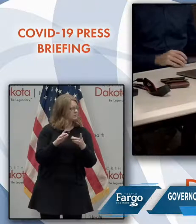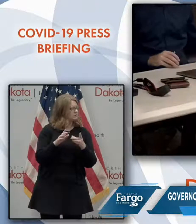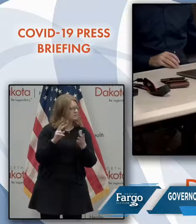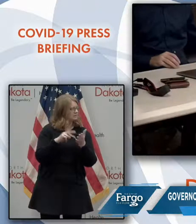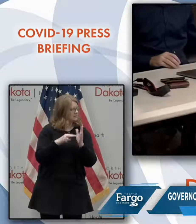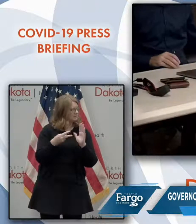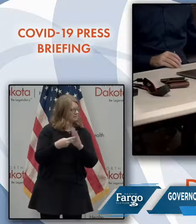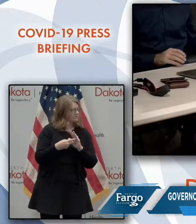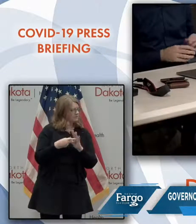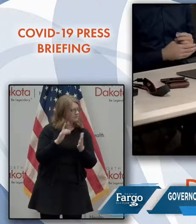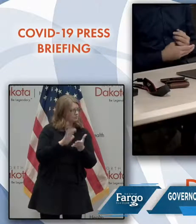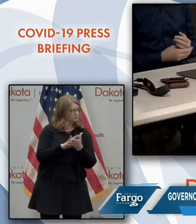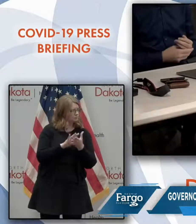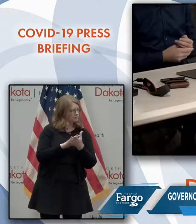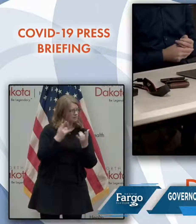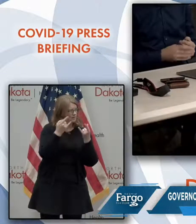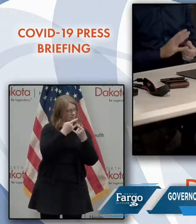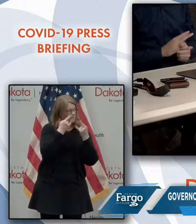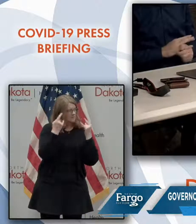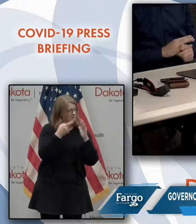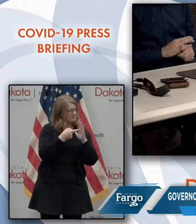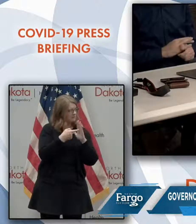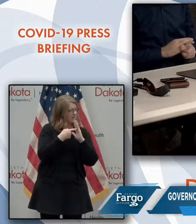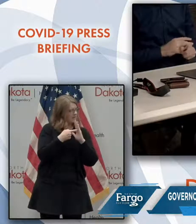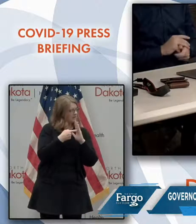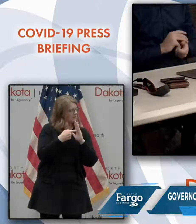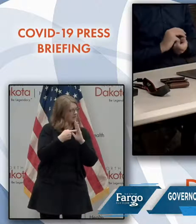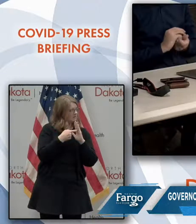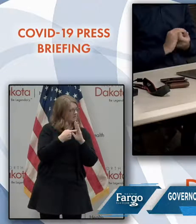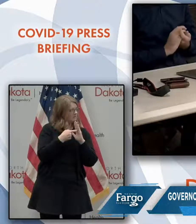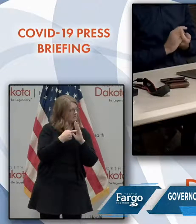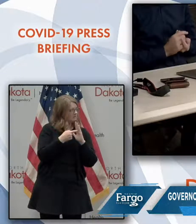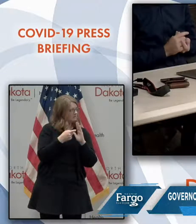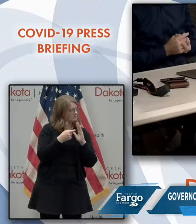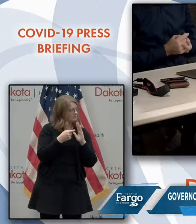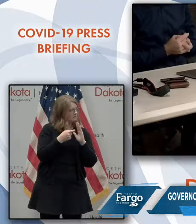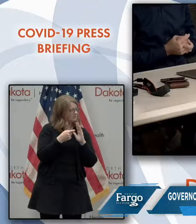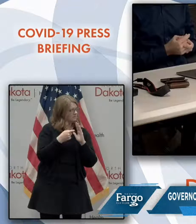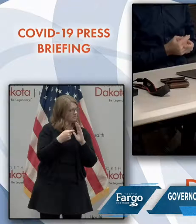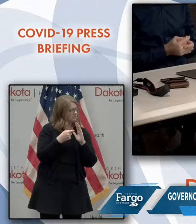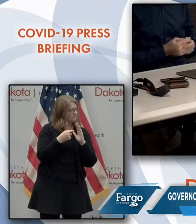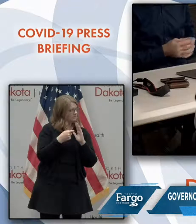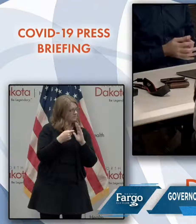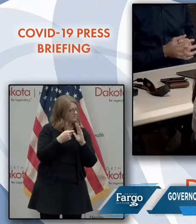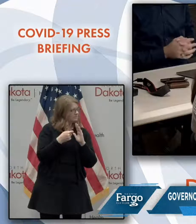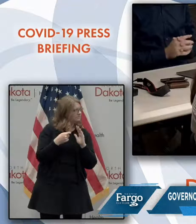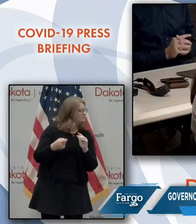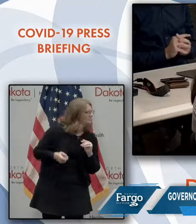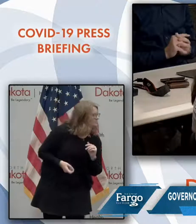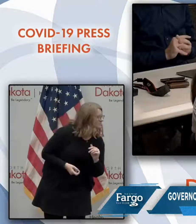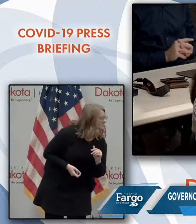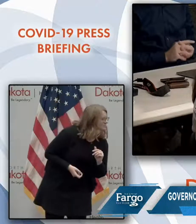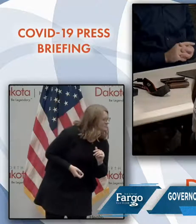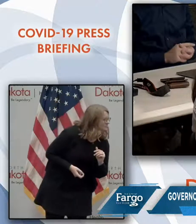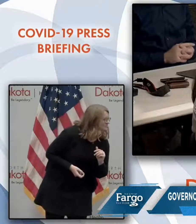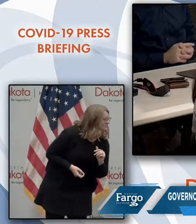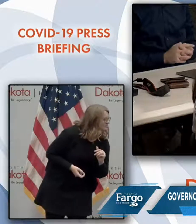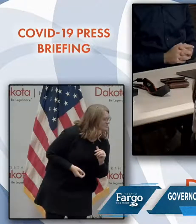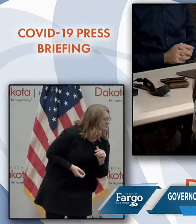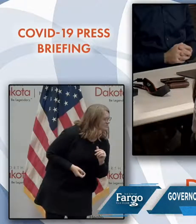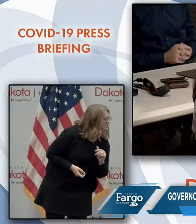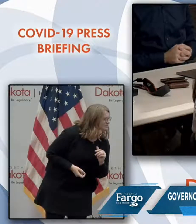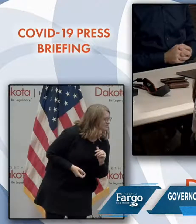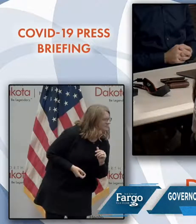mean if a school has a mask mandate, they will no longer have to, if someone is in a close, there will be